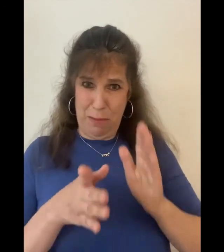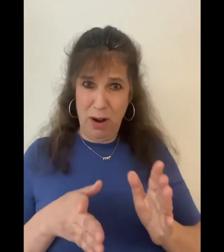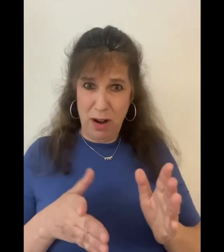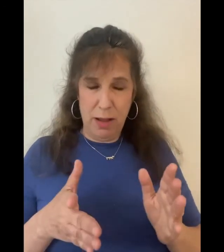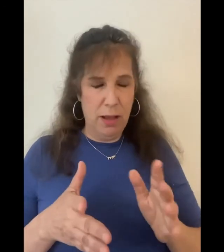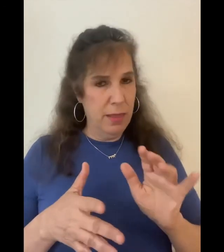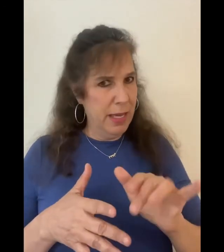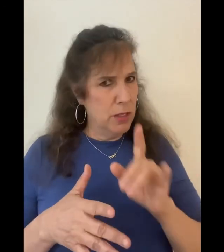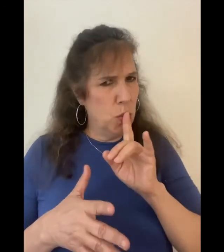What?